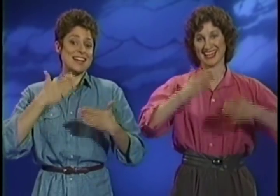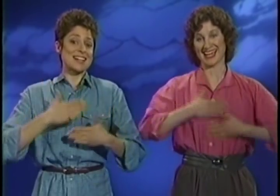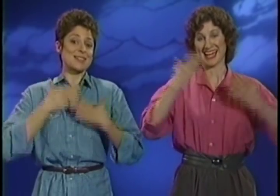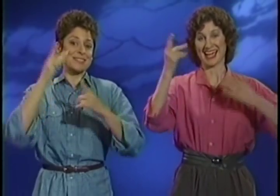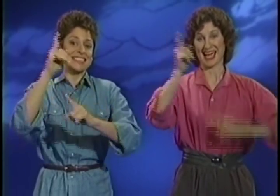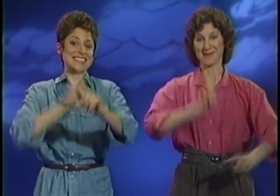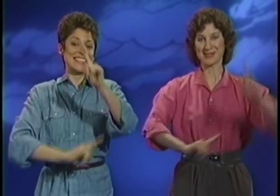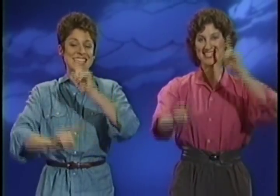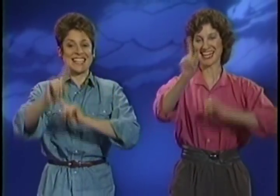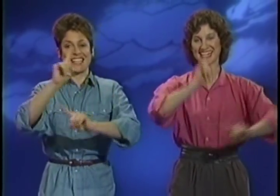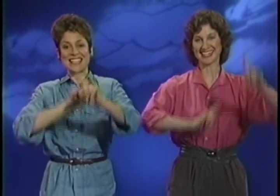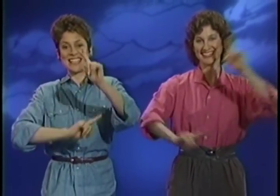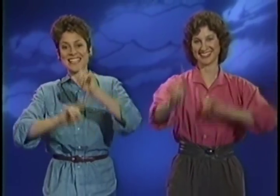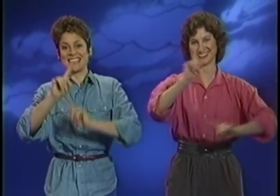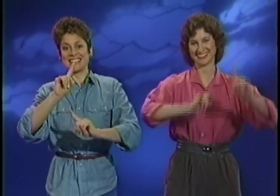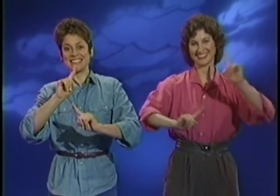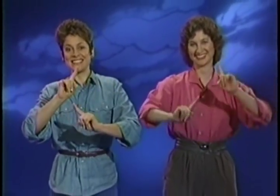Happy signing. Happy